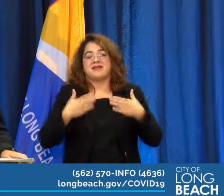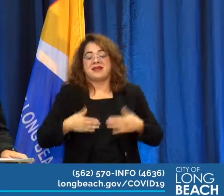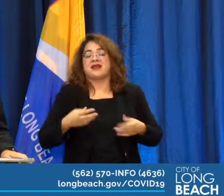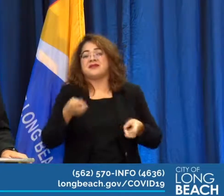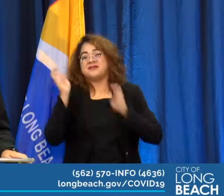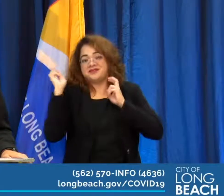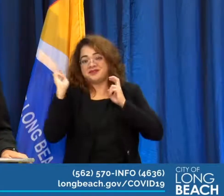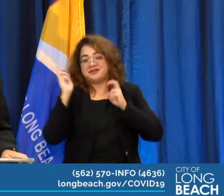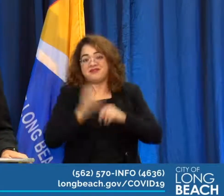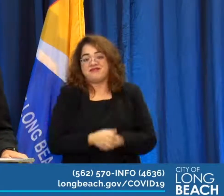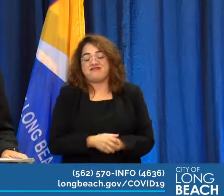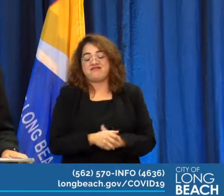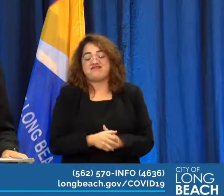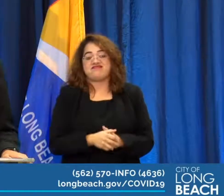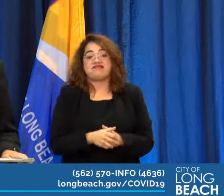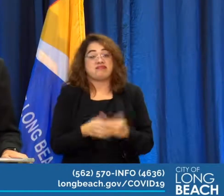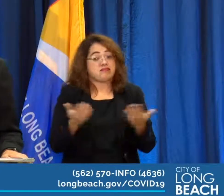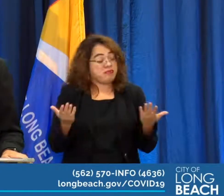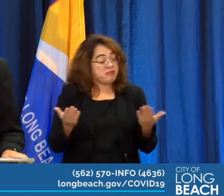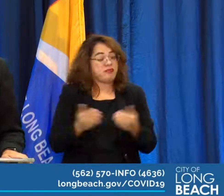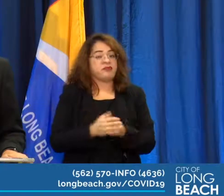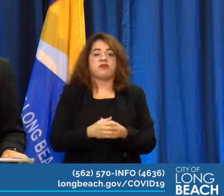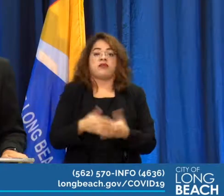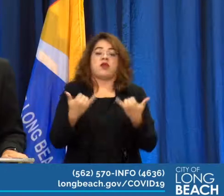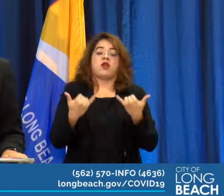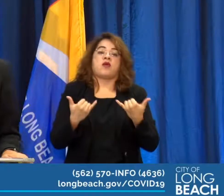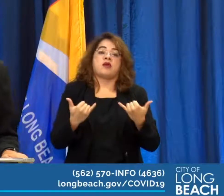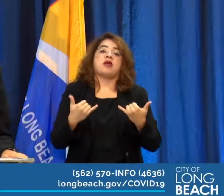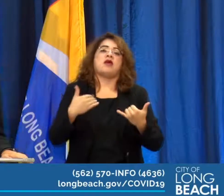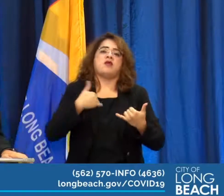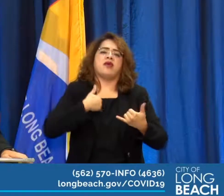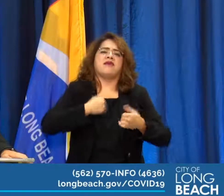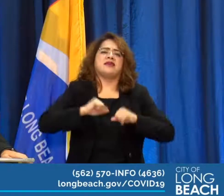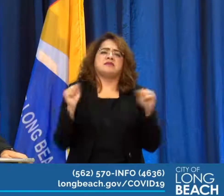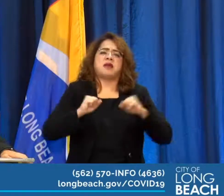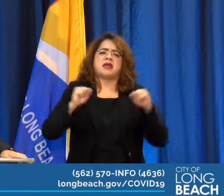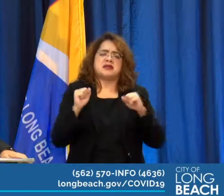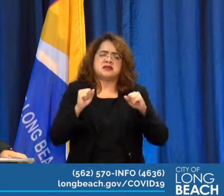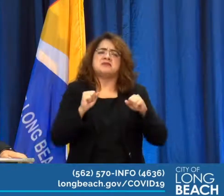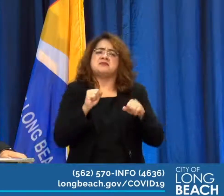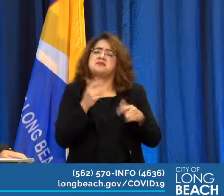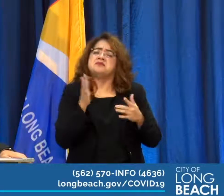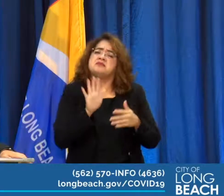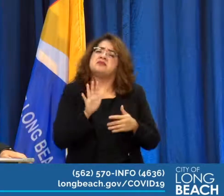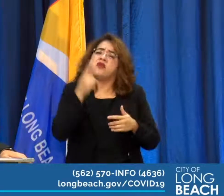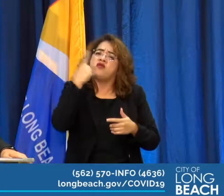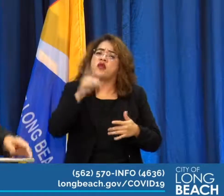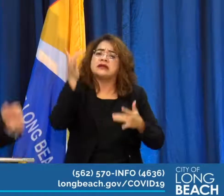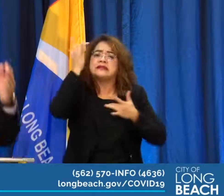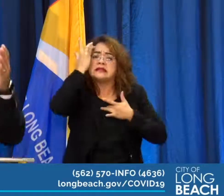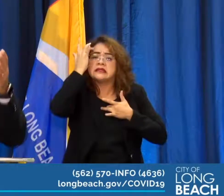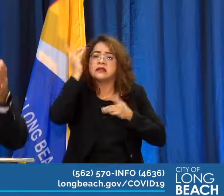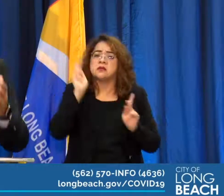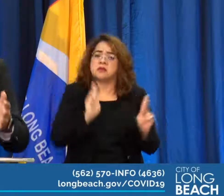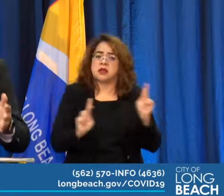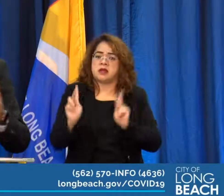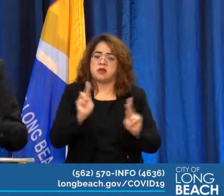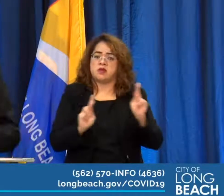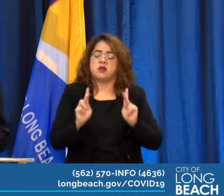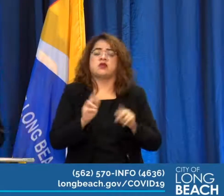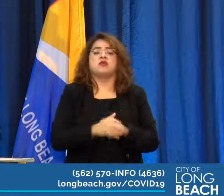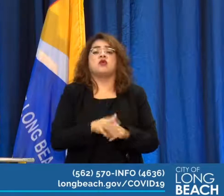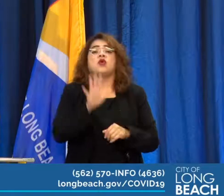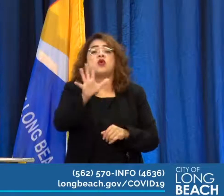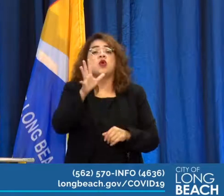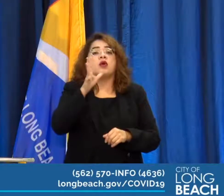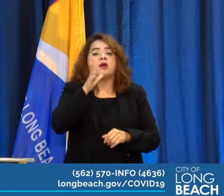We have room today in our hospitals to take care of people that are sick. If your parent